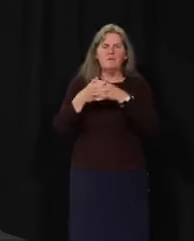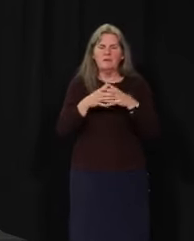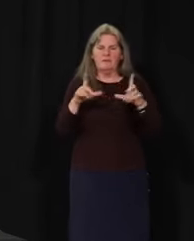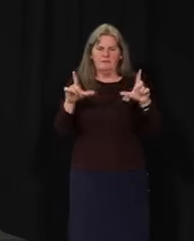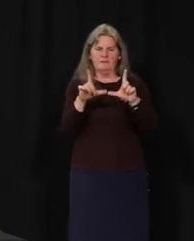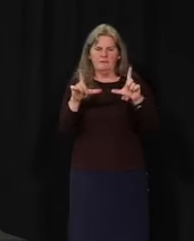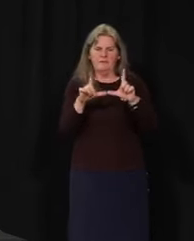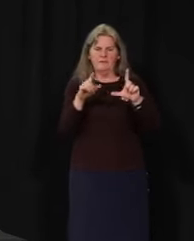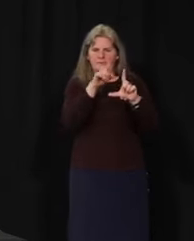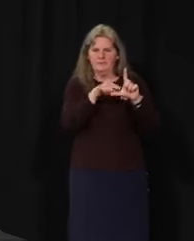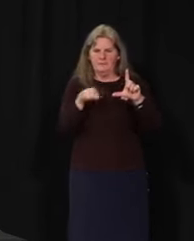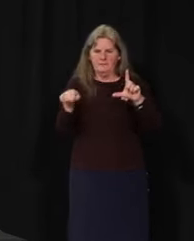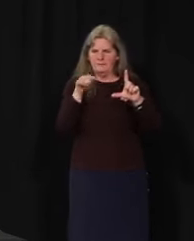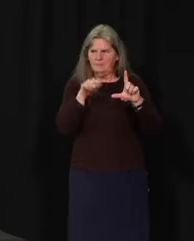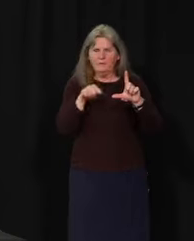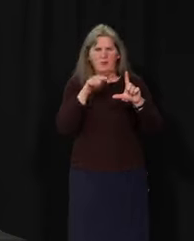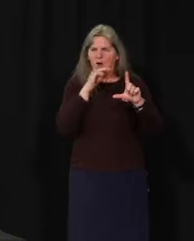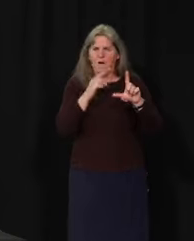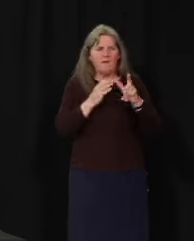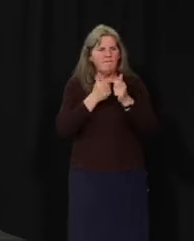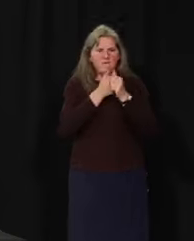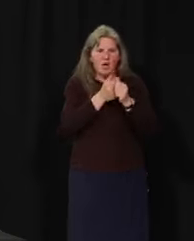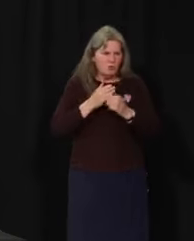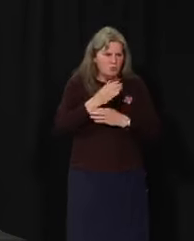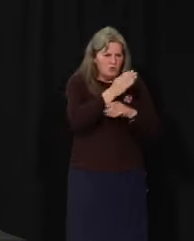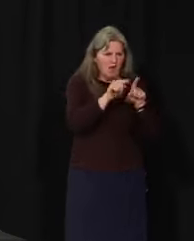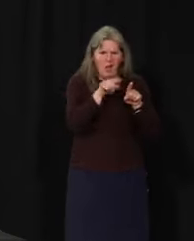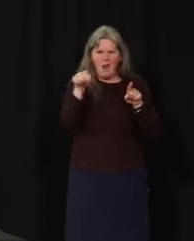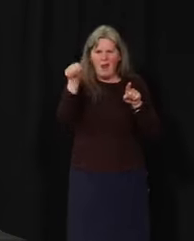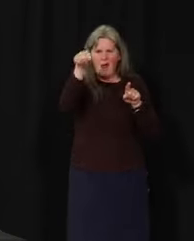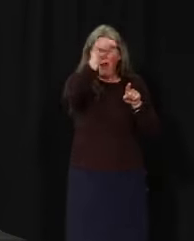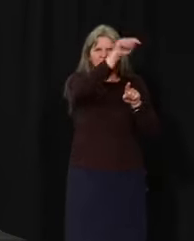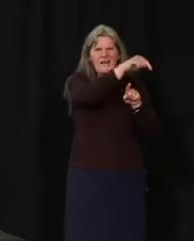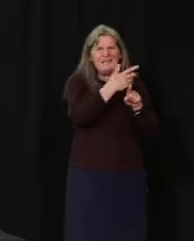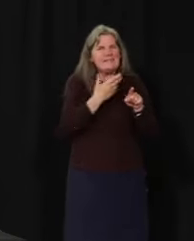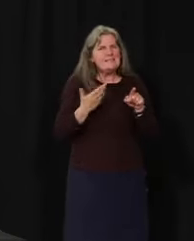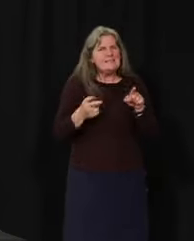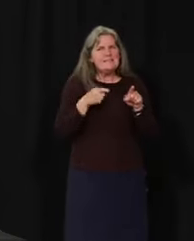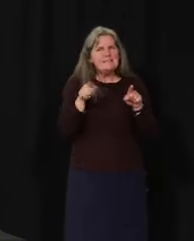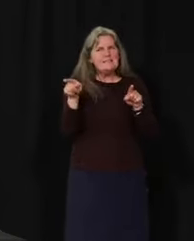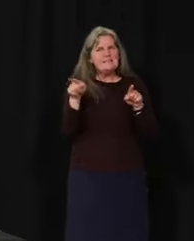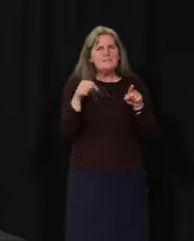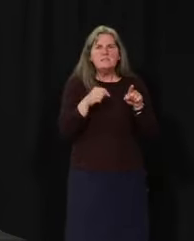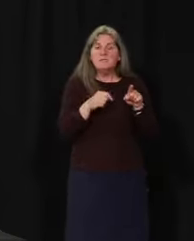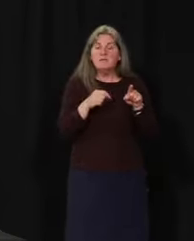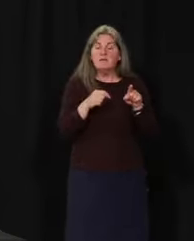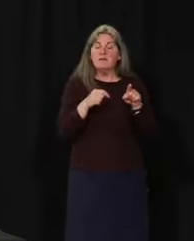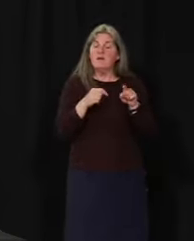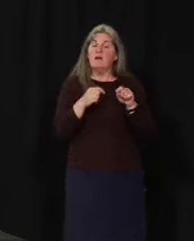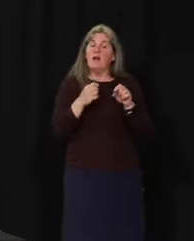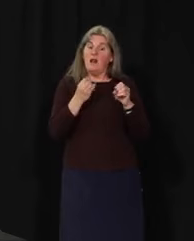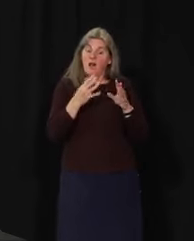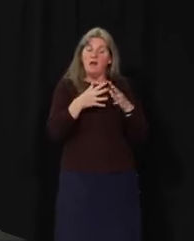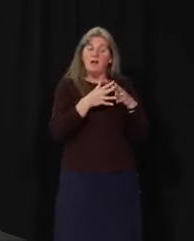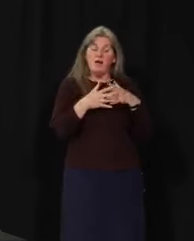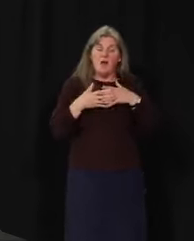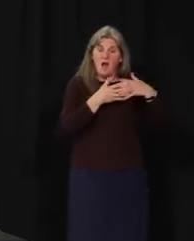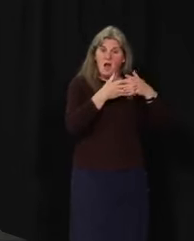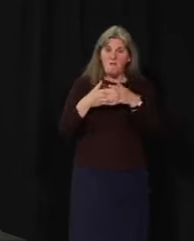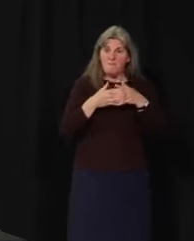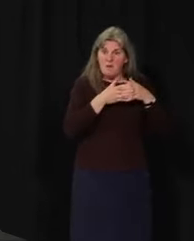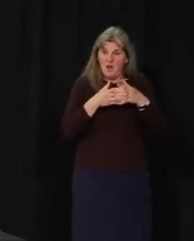from the corridors that they're supposed to stick to. And given that several U.S. states